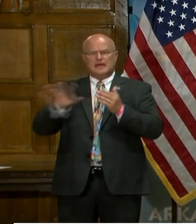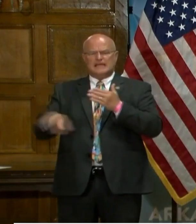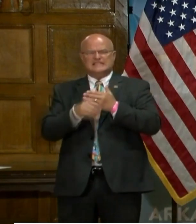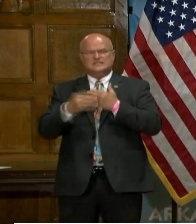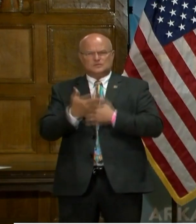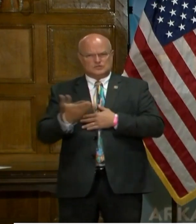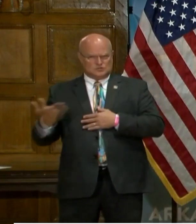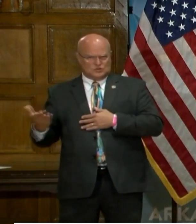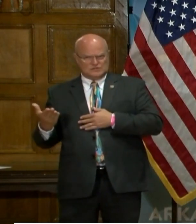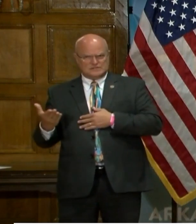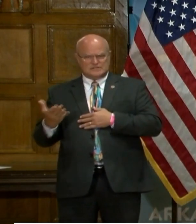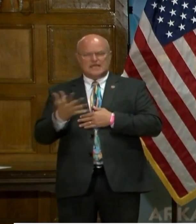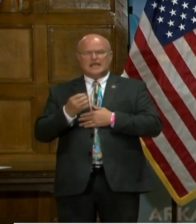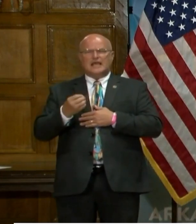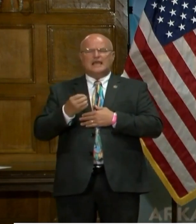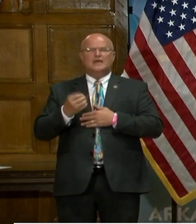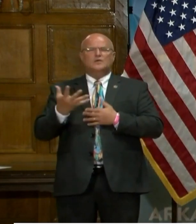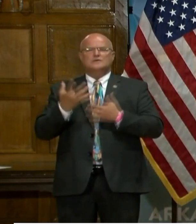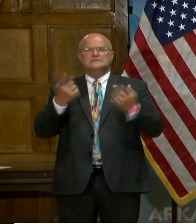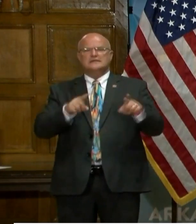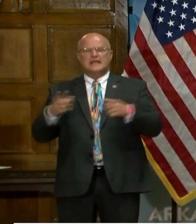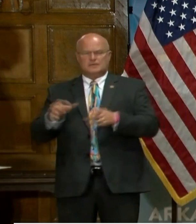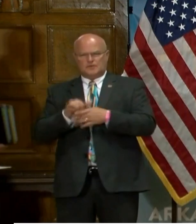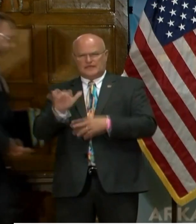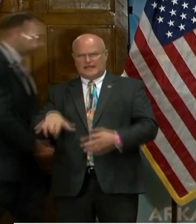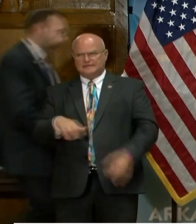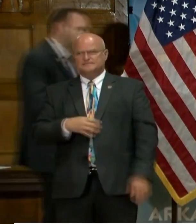additional resources and when they will become available.